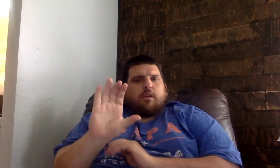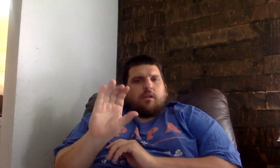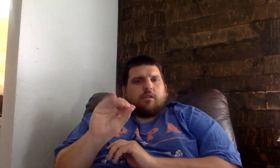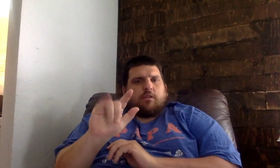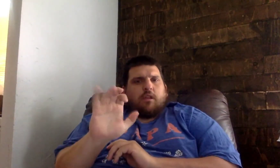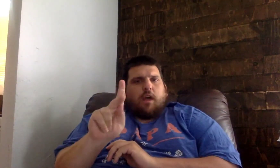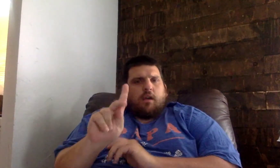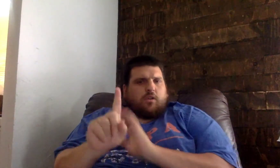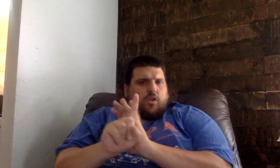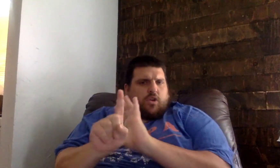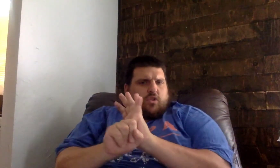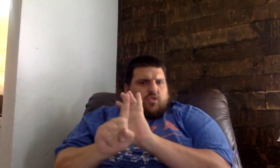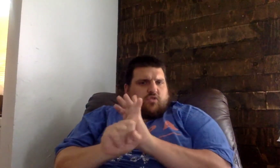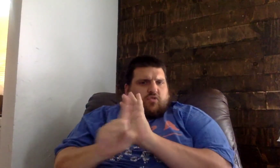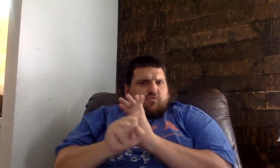Alarms, alarm clocks.